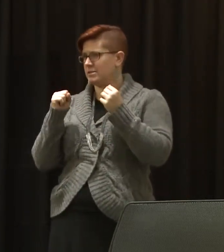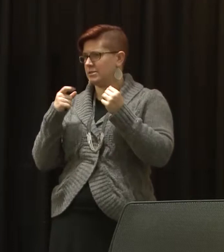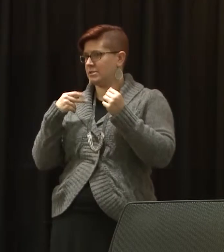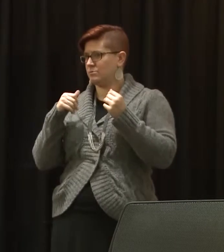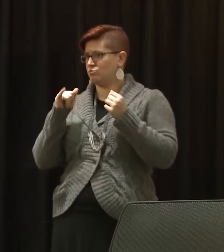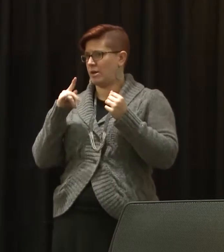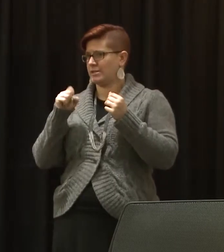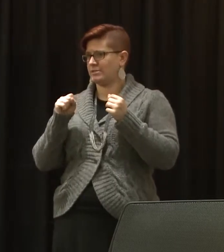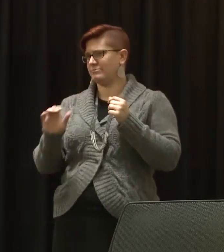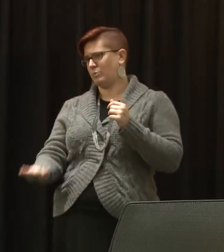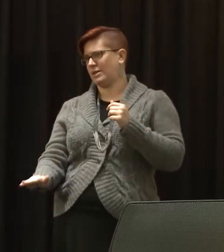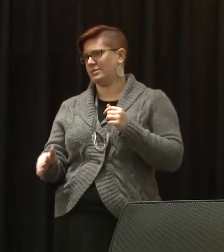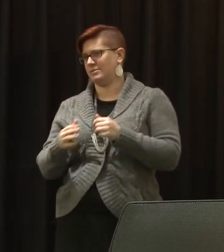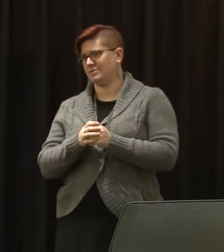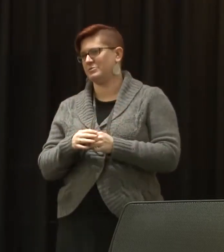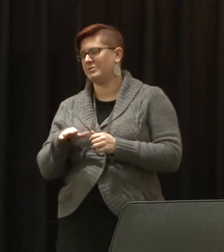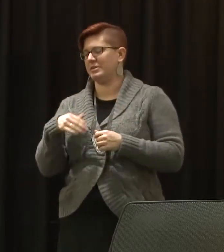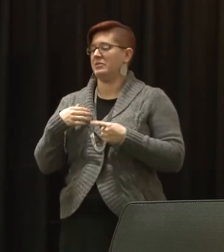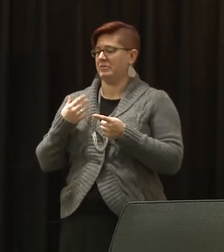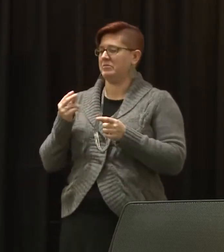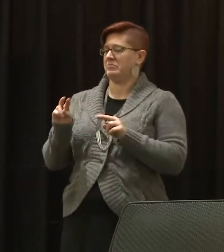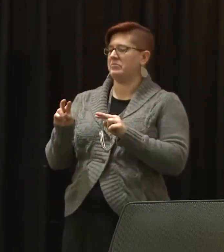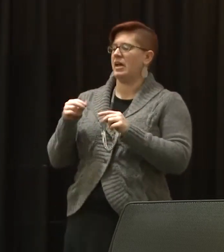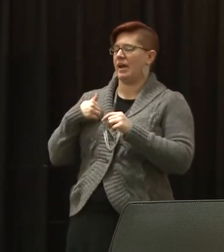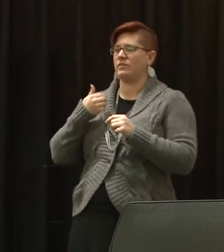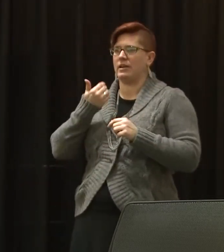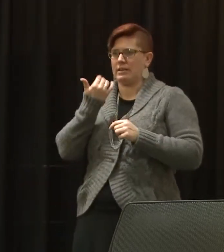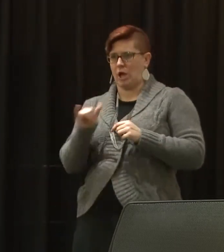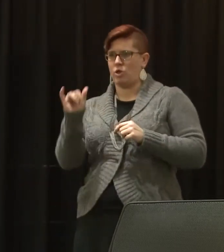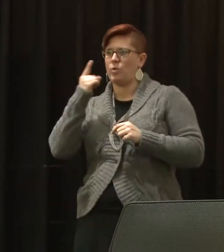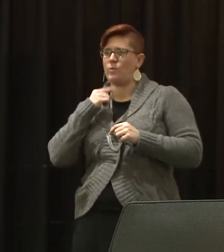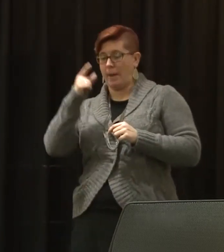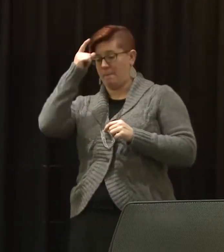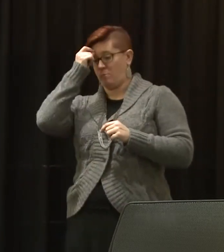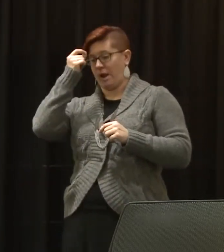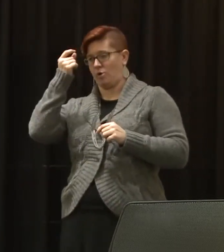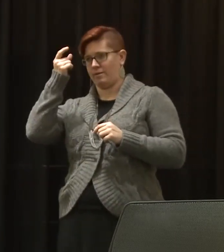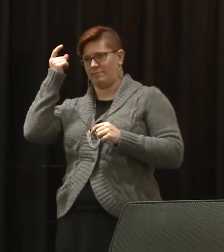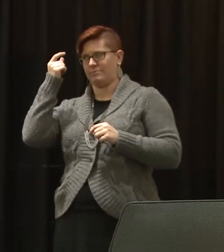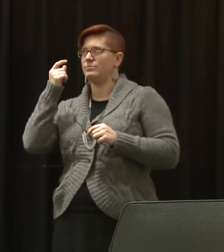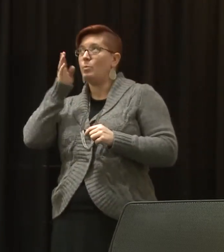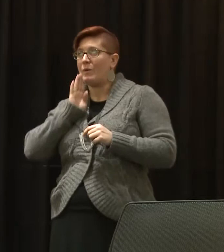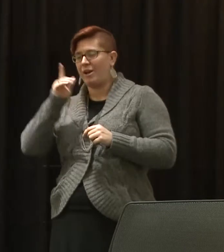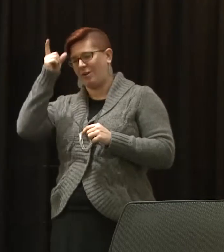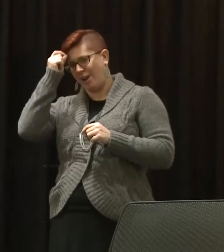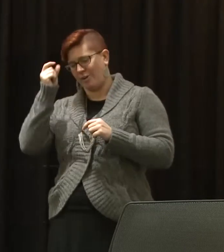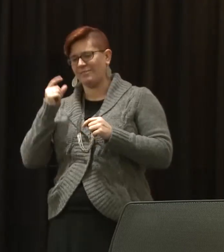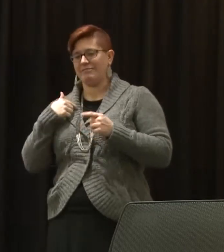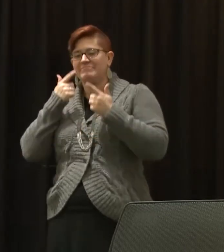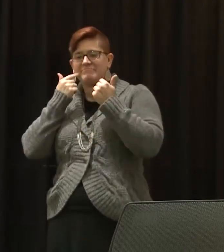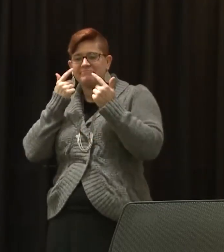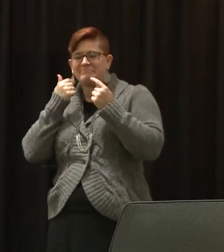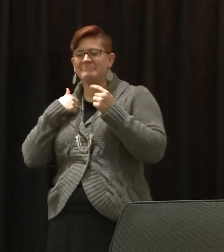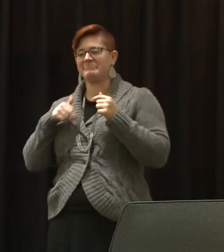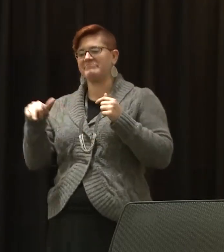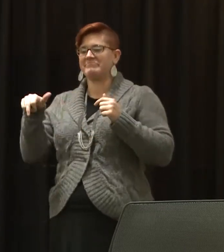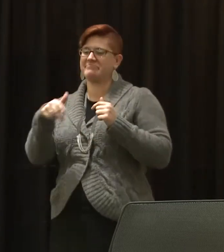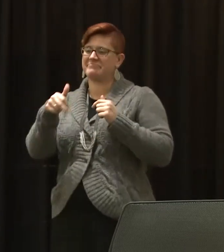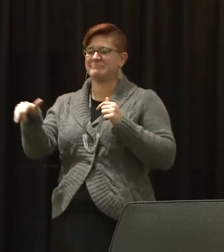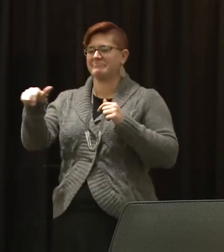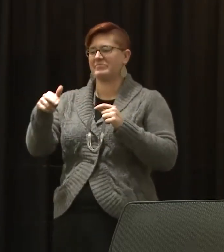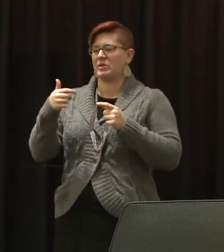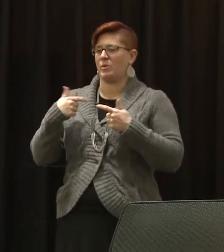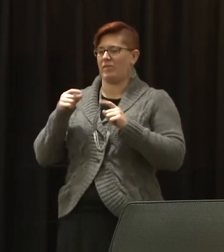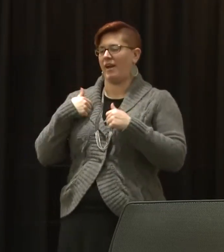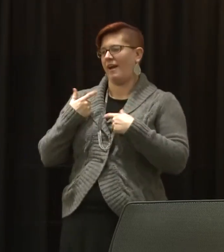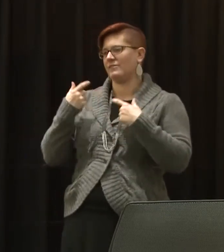various shades of the Caucasian spectrum, yellow, red, and brown. Giggles accompany their aerial skips, while crimson gym bags